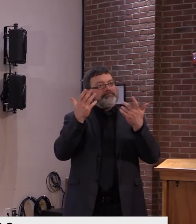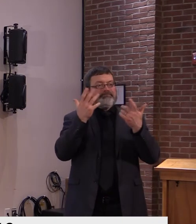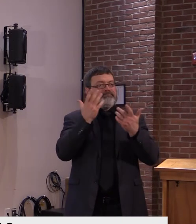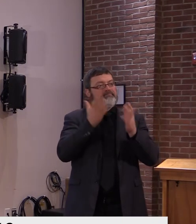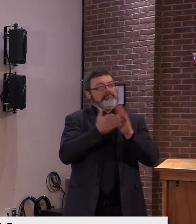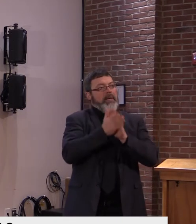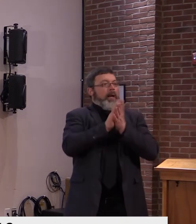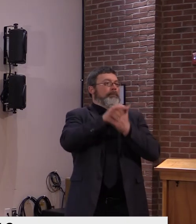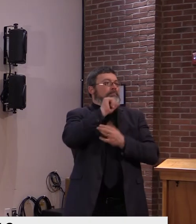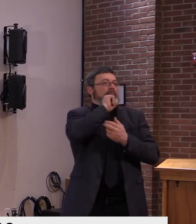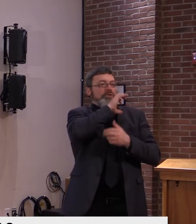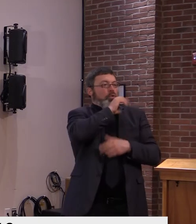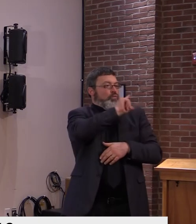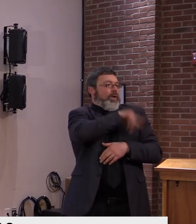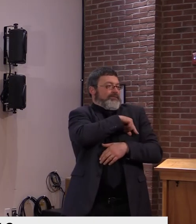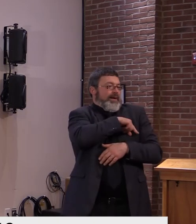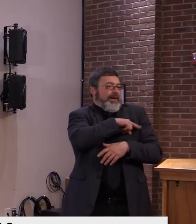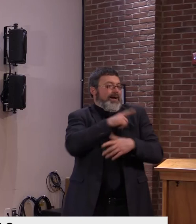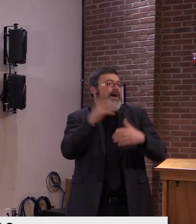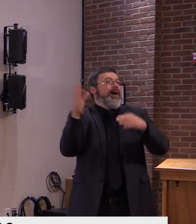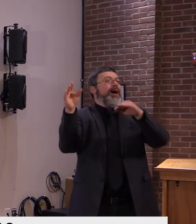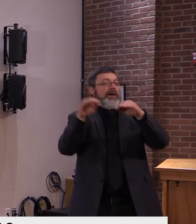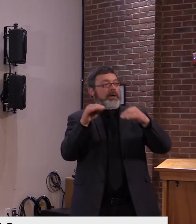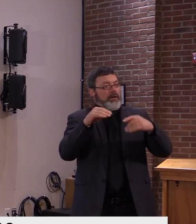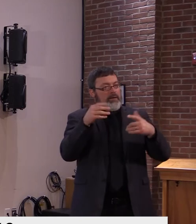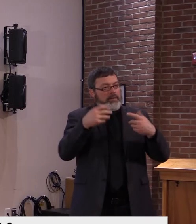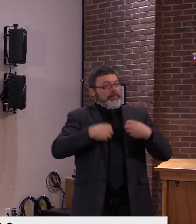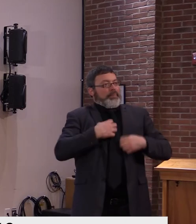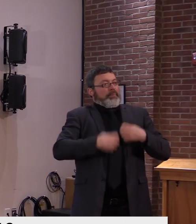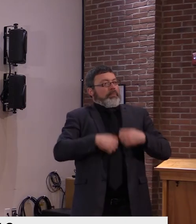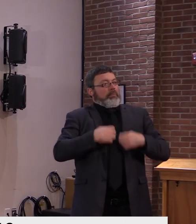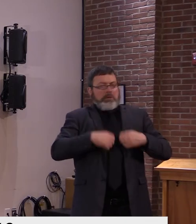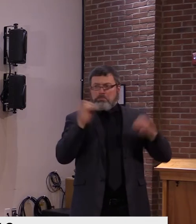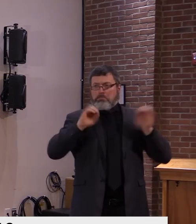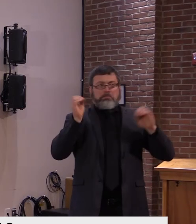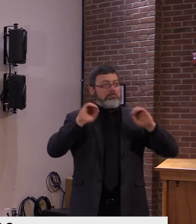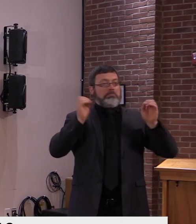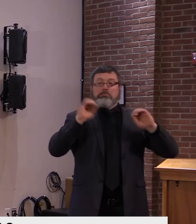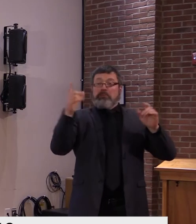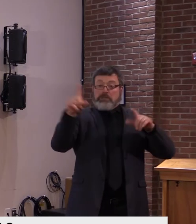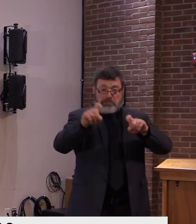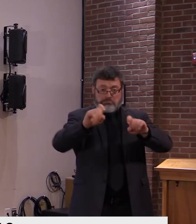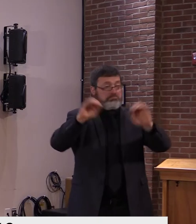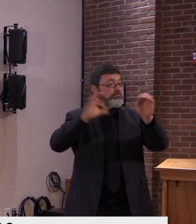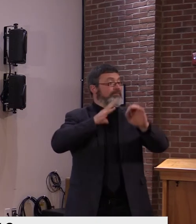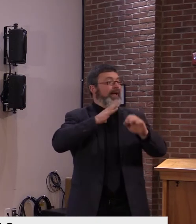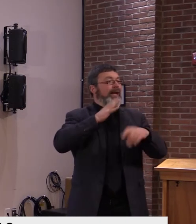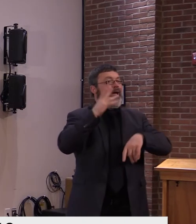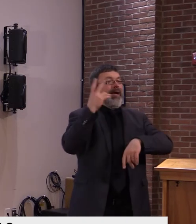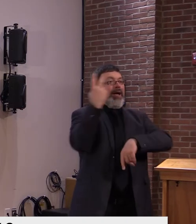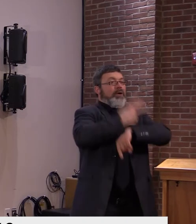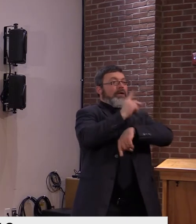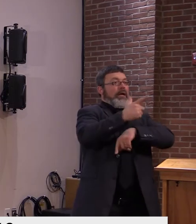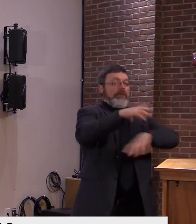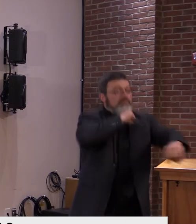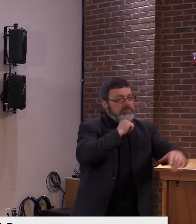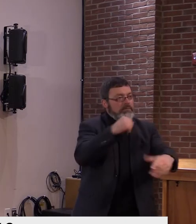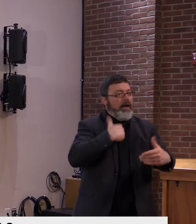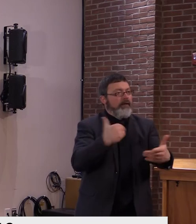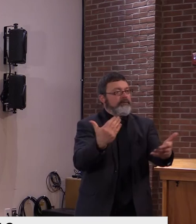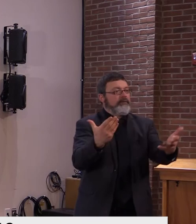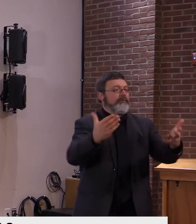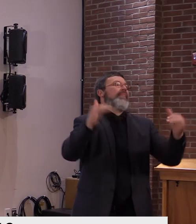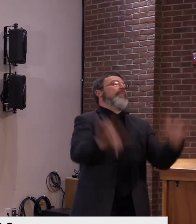to testing that new admission several times, we also had them in a quarantine situation so that if one of